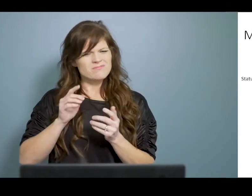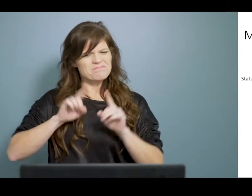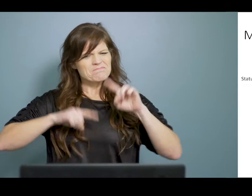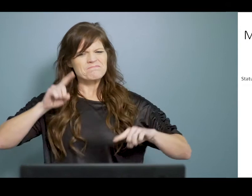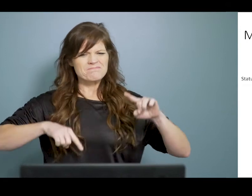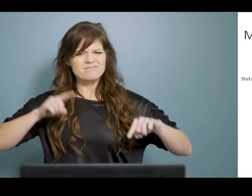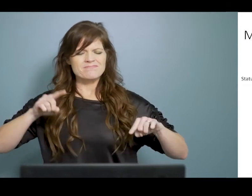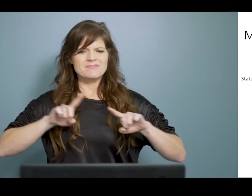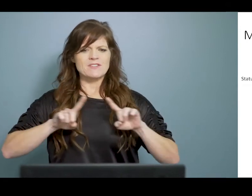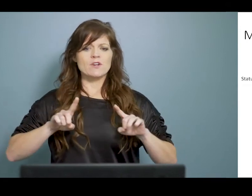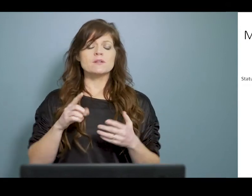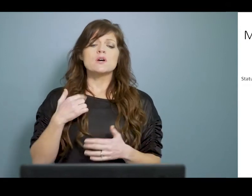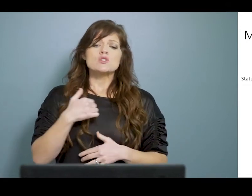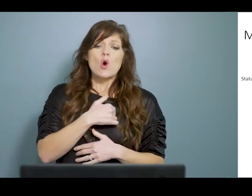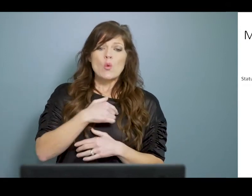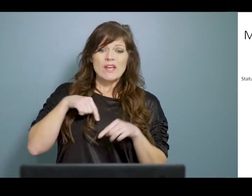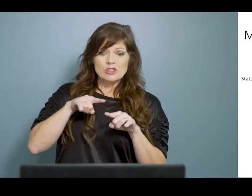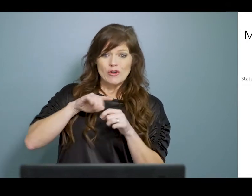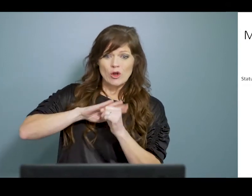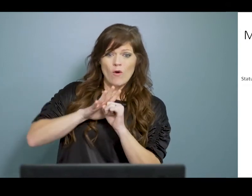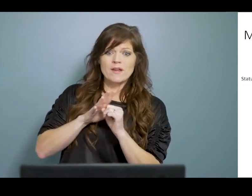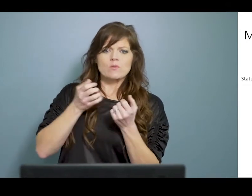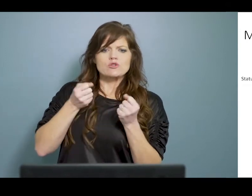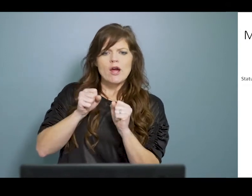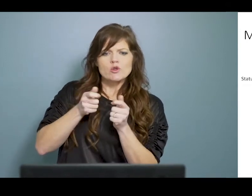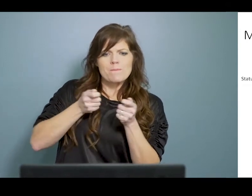trying to manage change while moving forward.